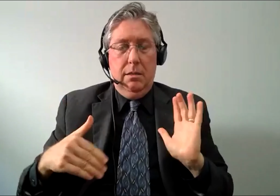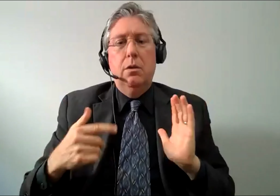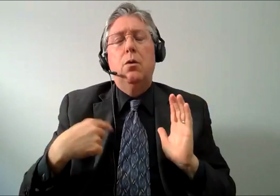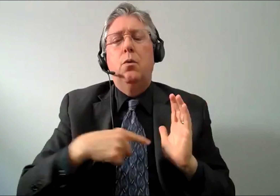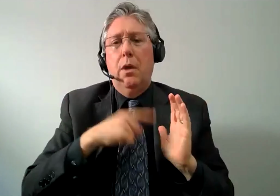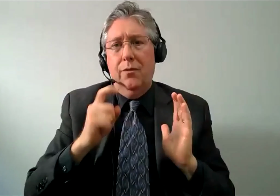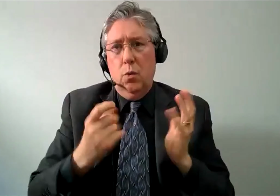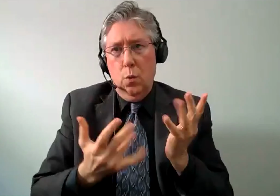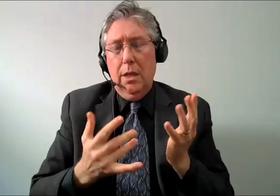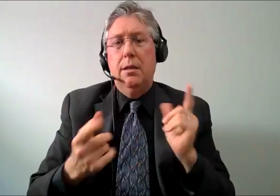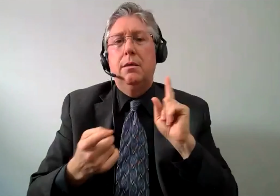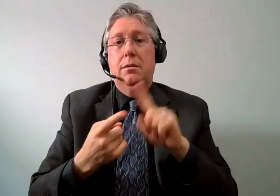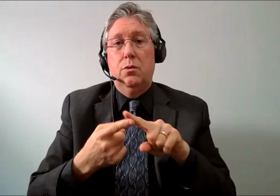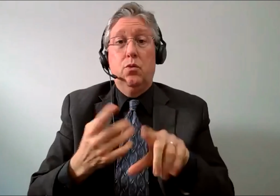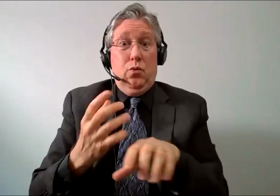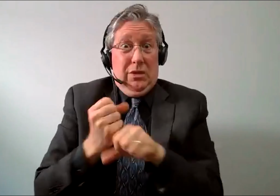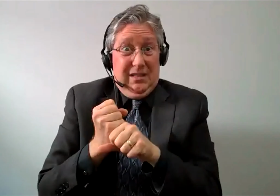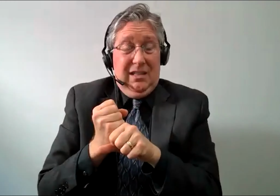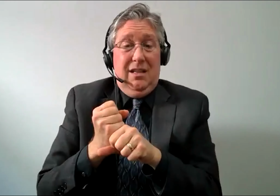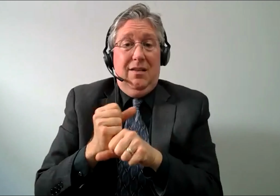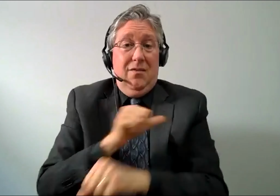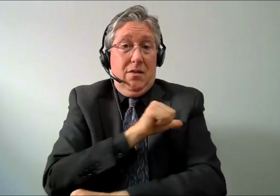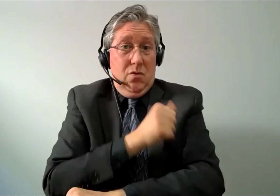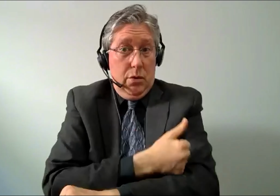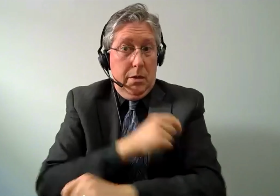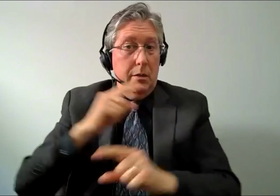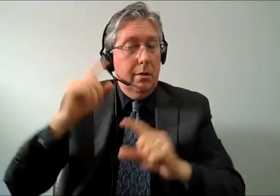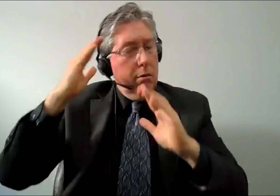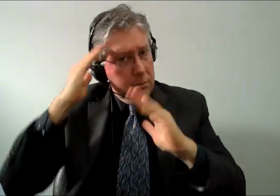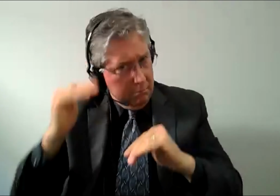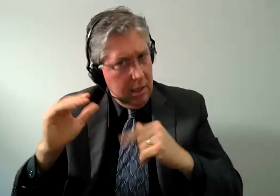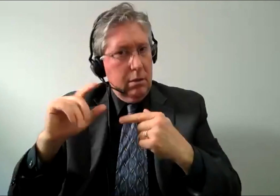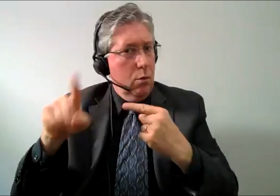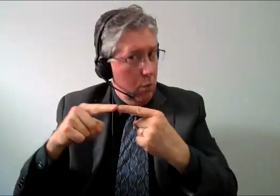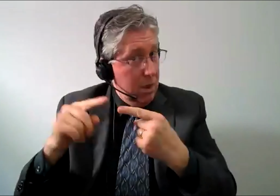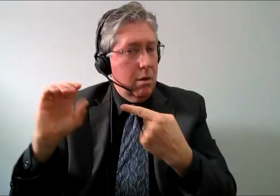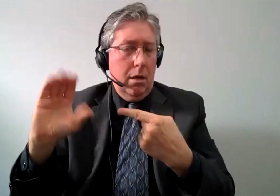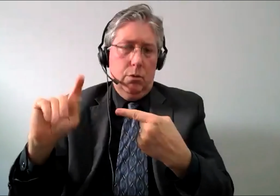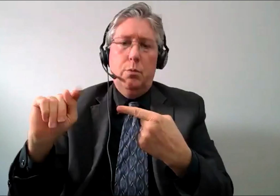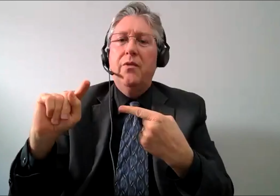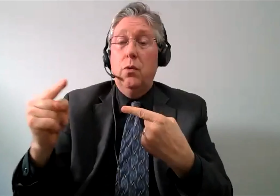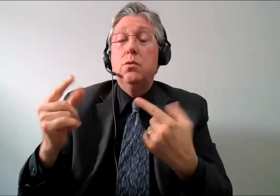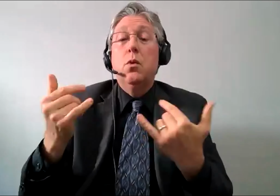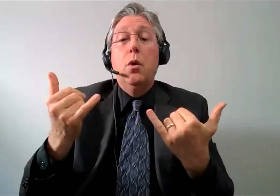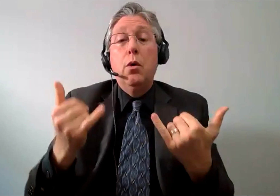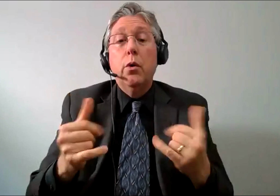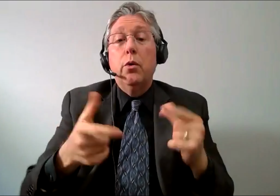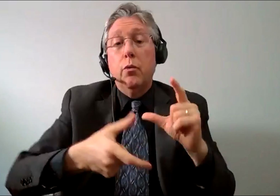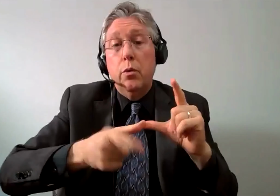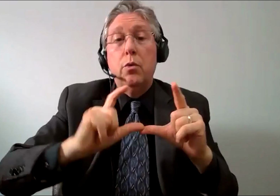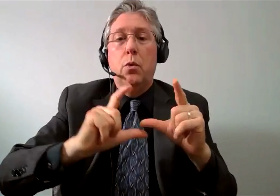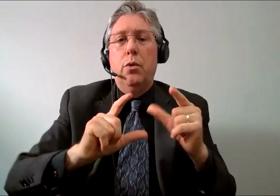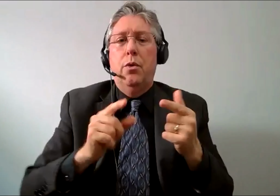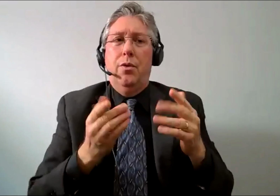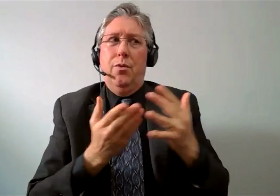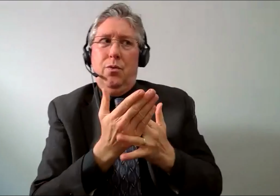now we're anticipating October 1st, all renewals of current BHEs will be through CDPHE,